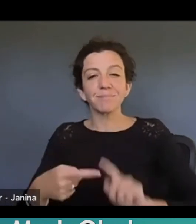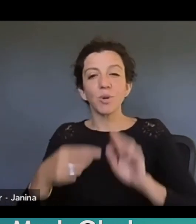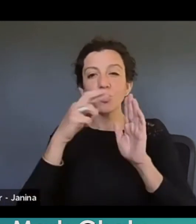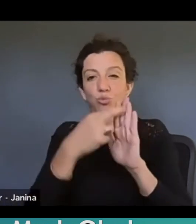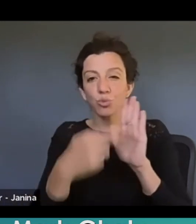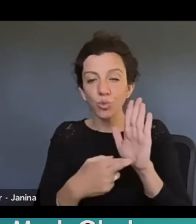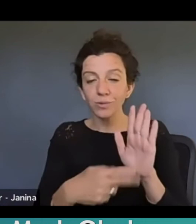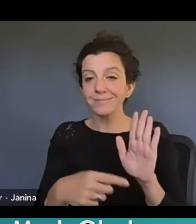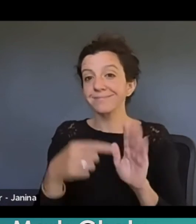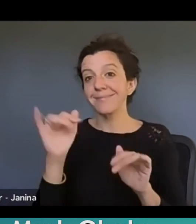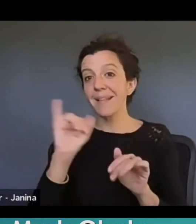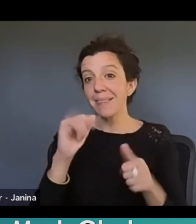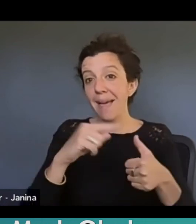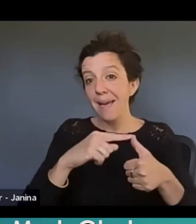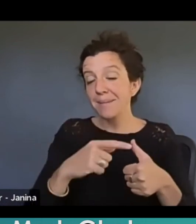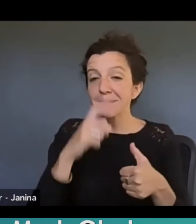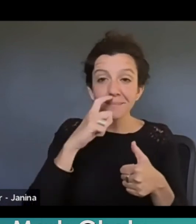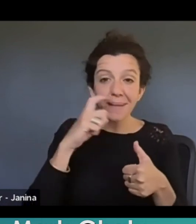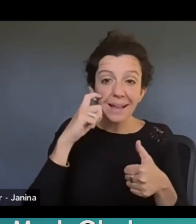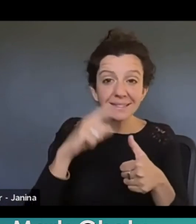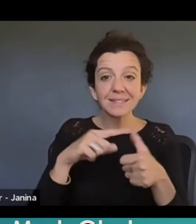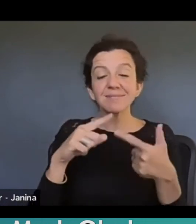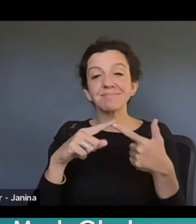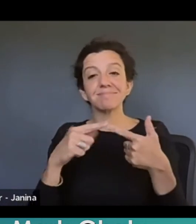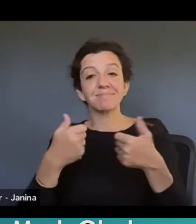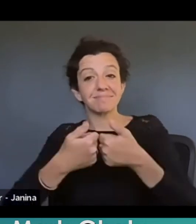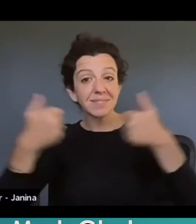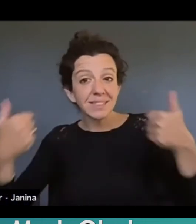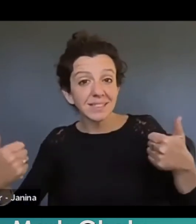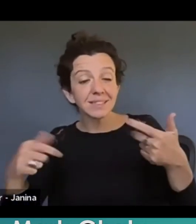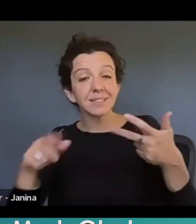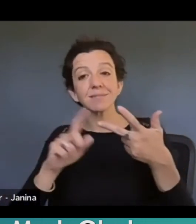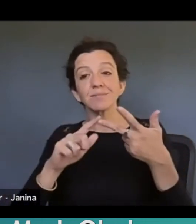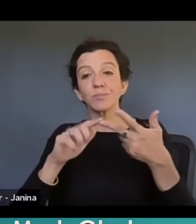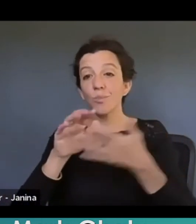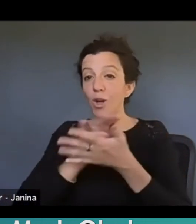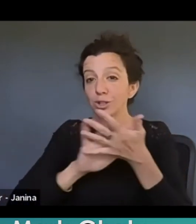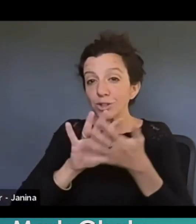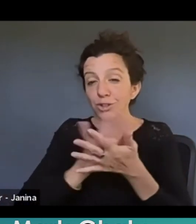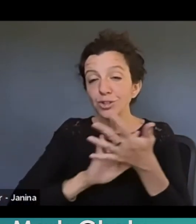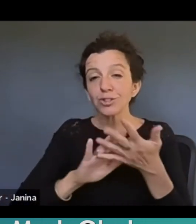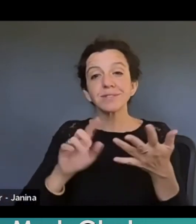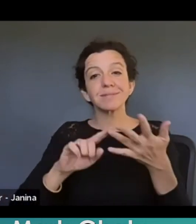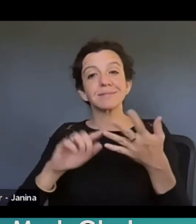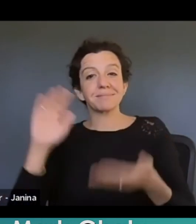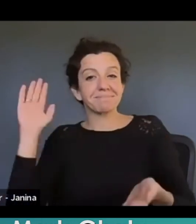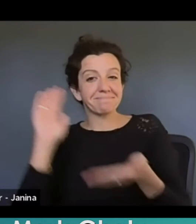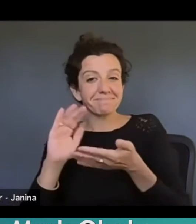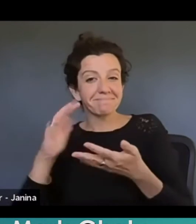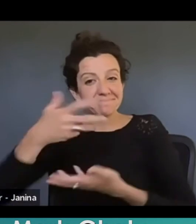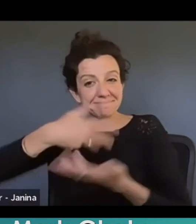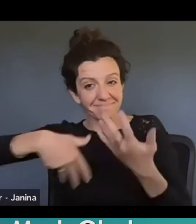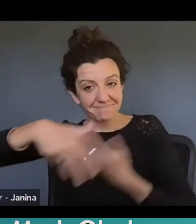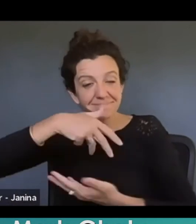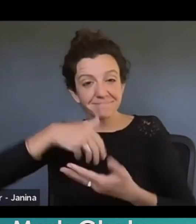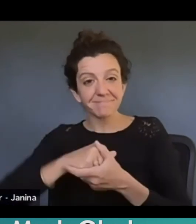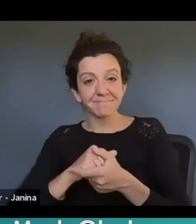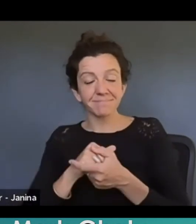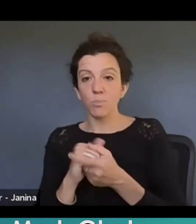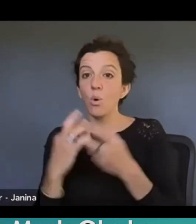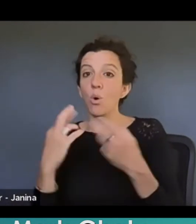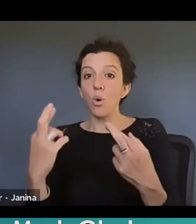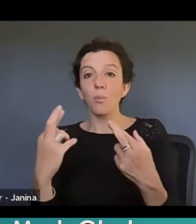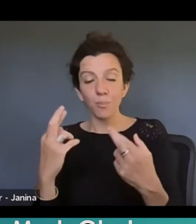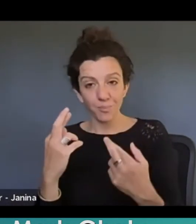of wearing your mask, staying physically distanced, washing your hands, and minimizing mixing, that we can create an environment